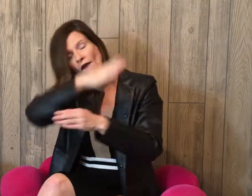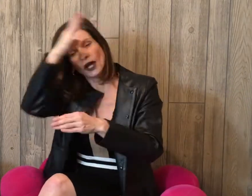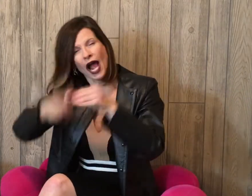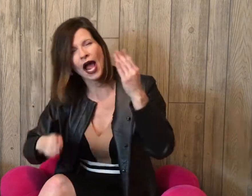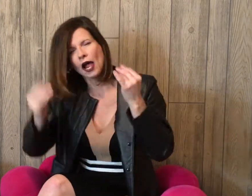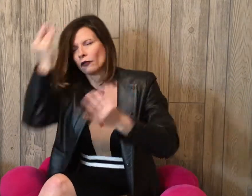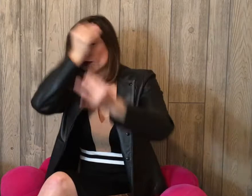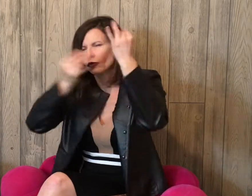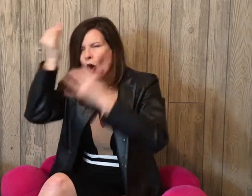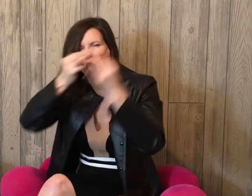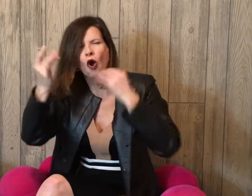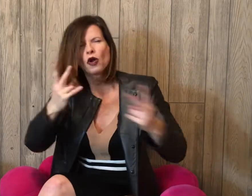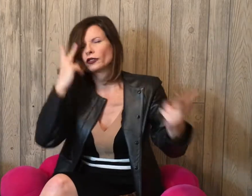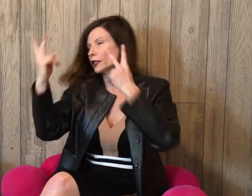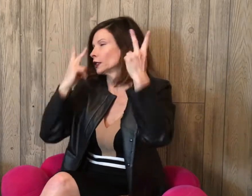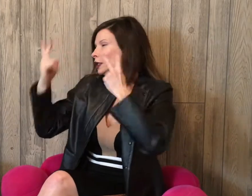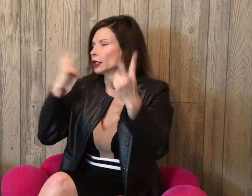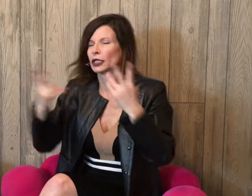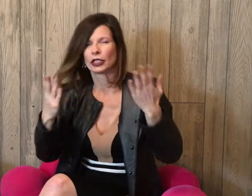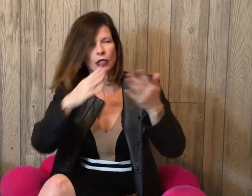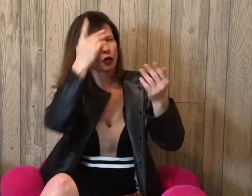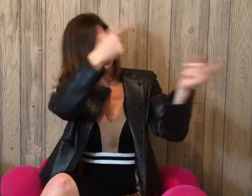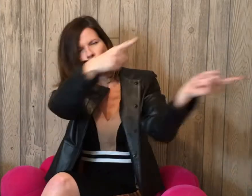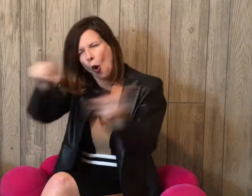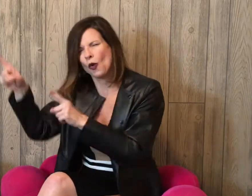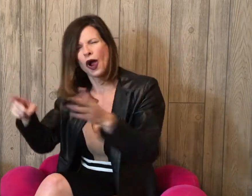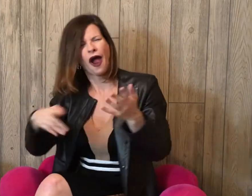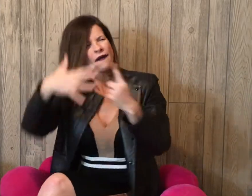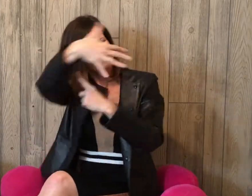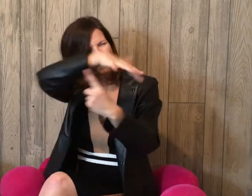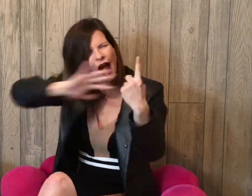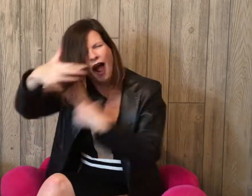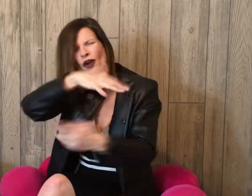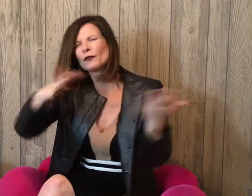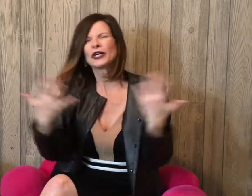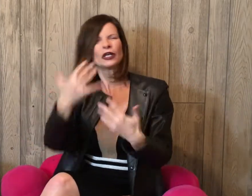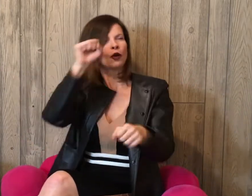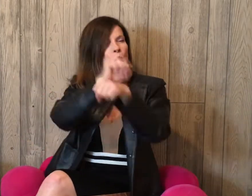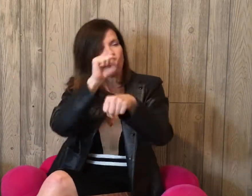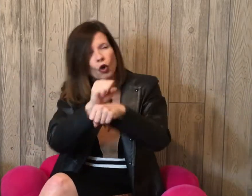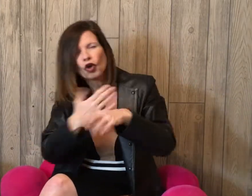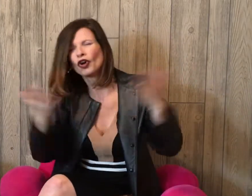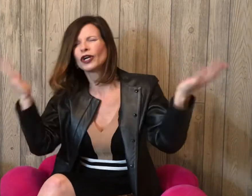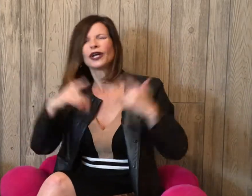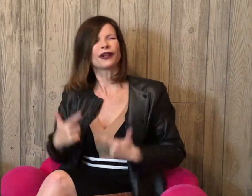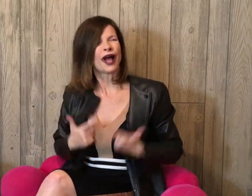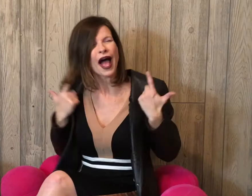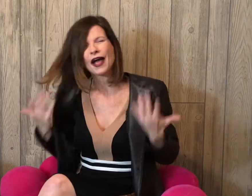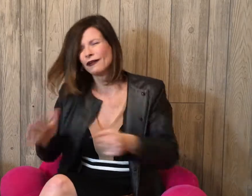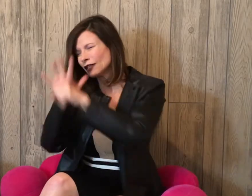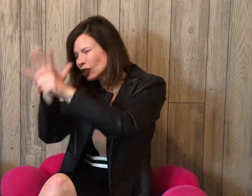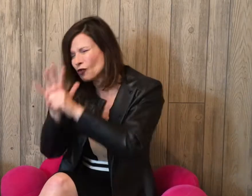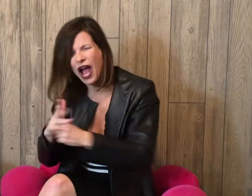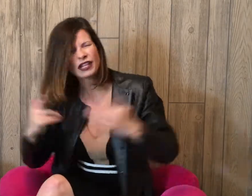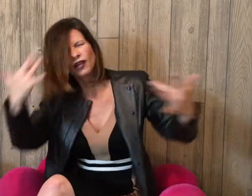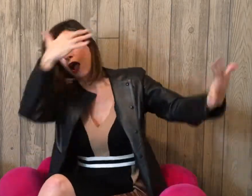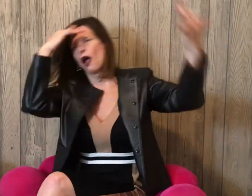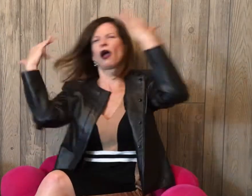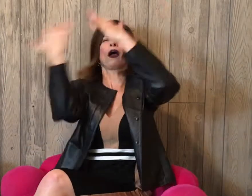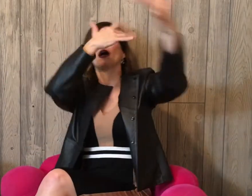thoughts consume us. What we witness consumes us, whether it's our environment, the workplace, and life stresses.